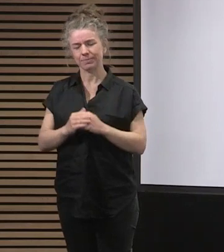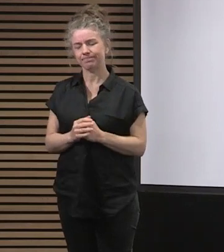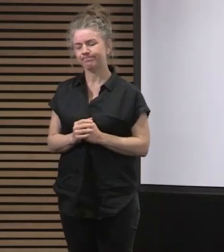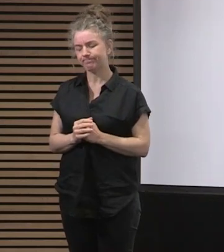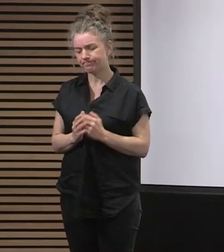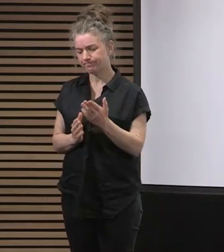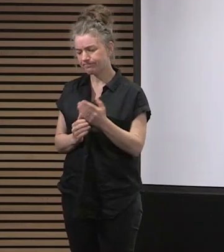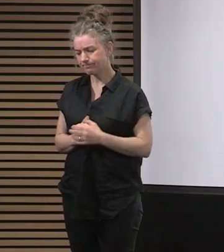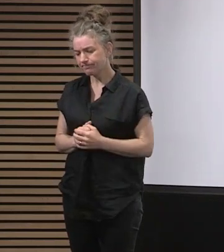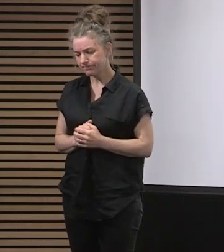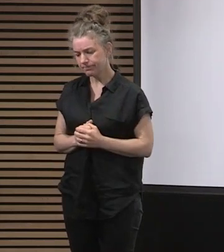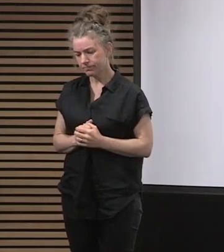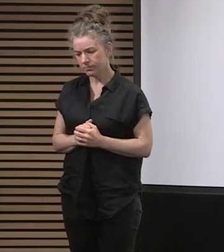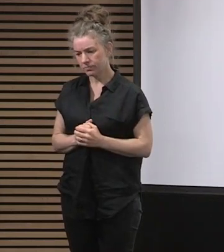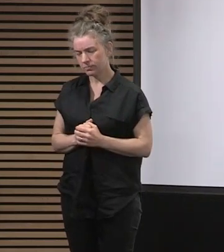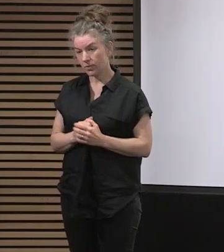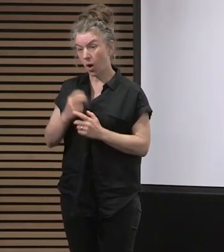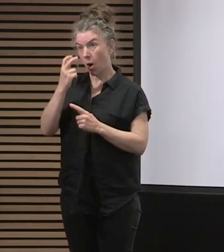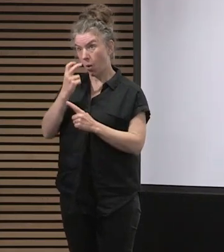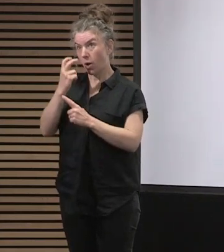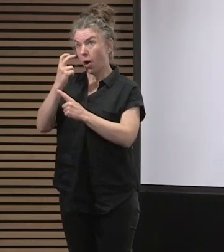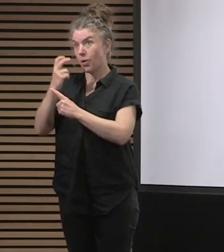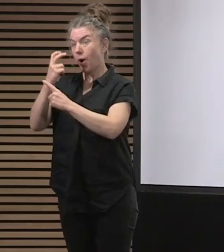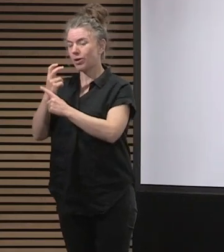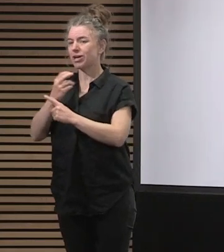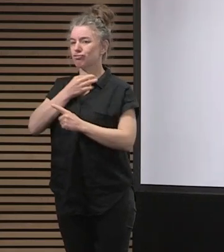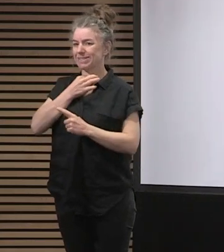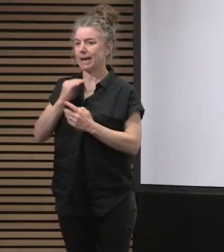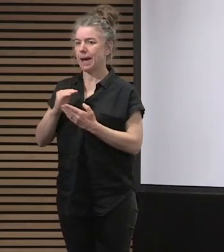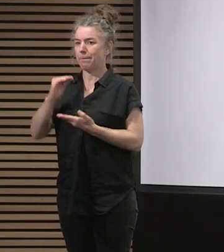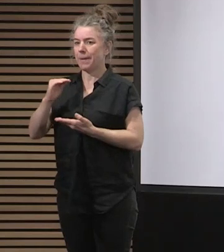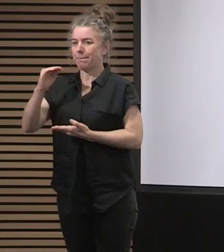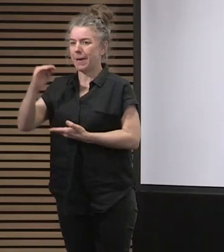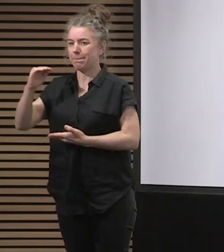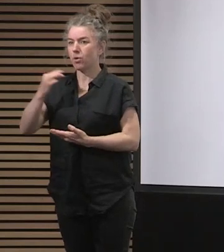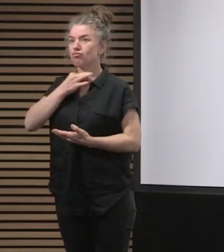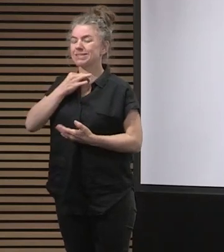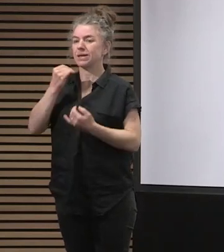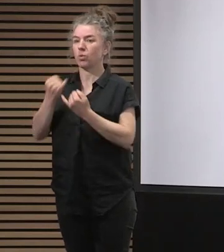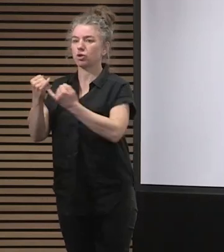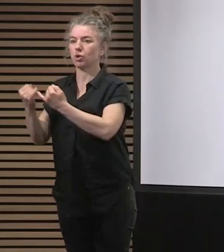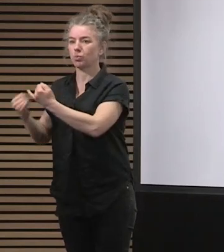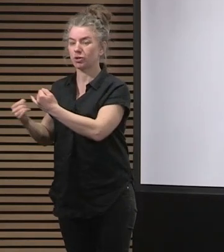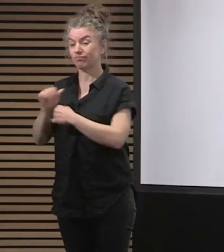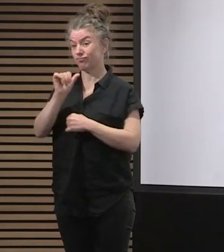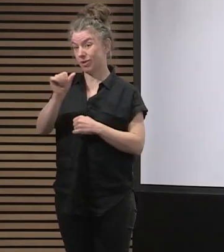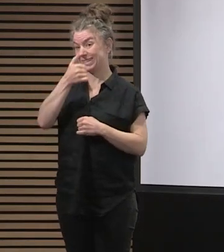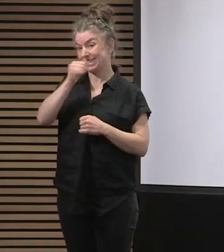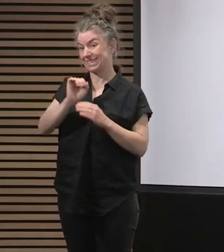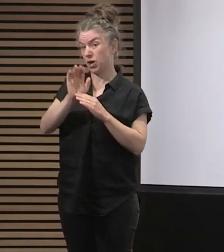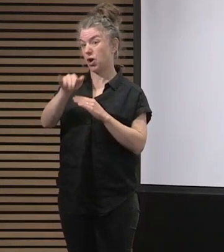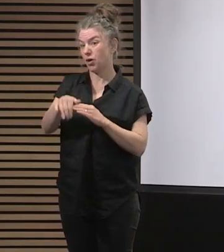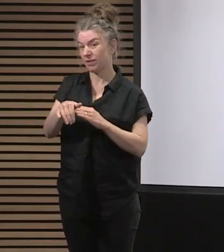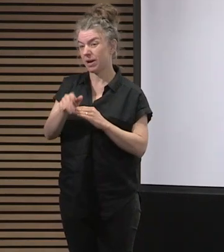The increase in age increases the risk. So it's over 60s, yes, and in fact we've got everyone